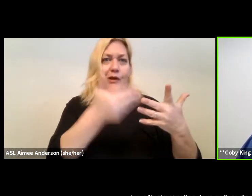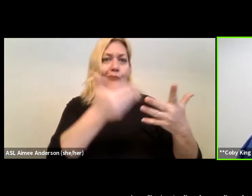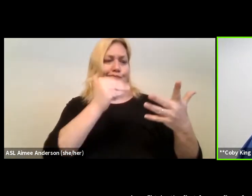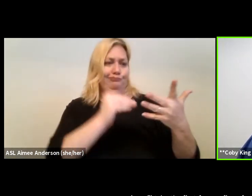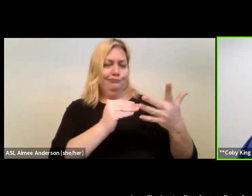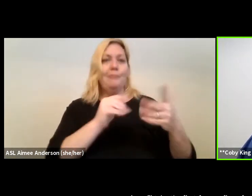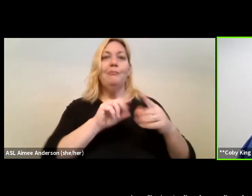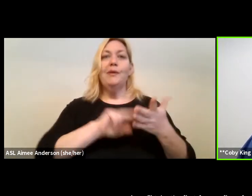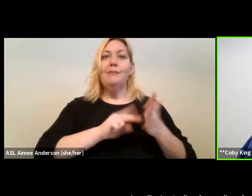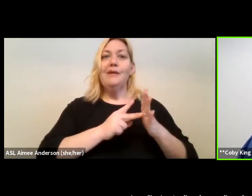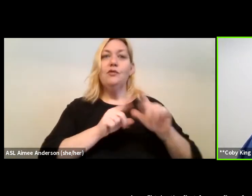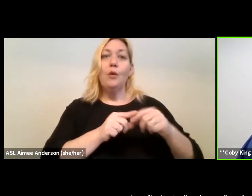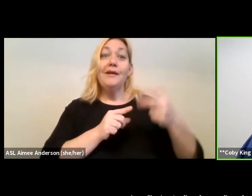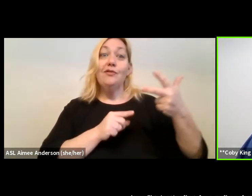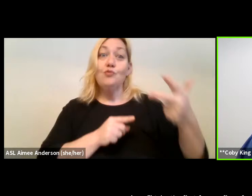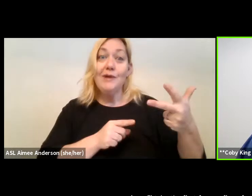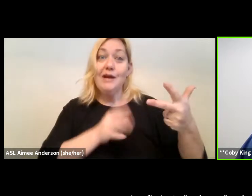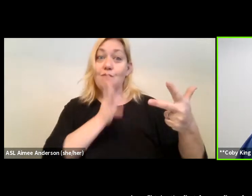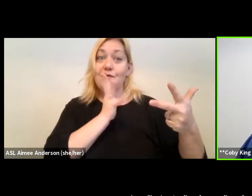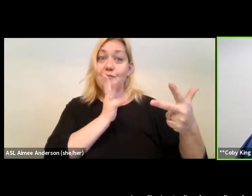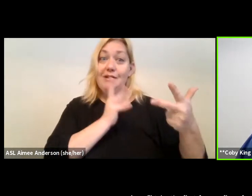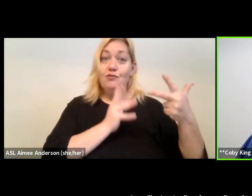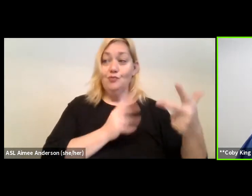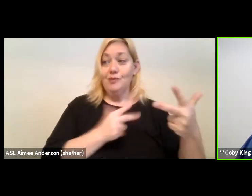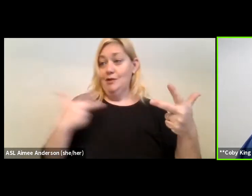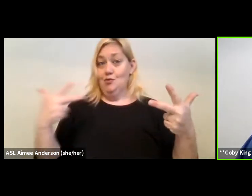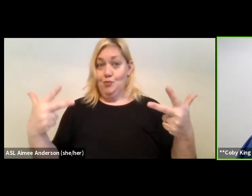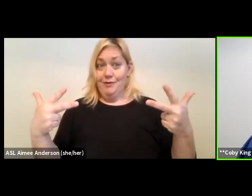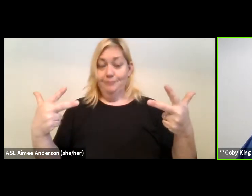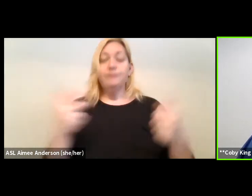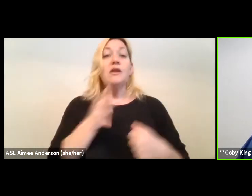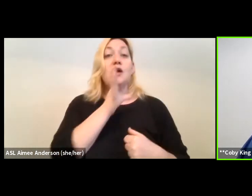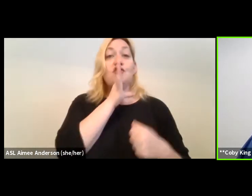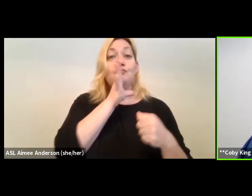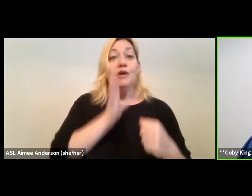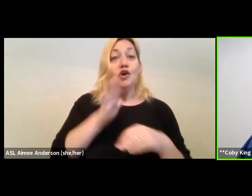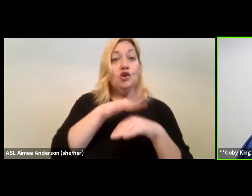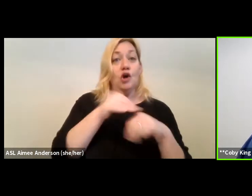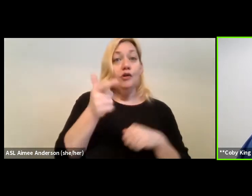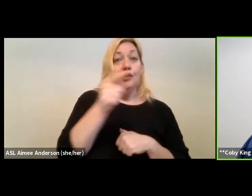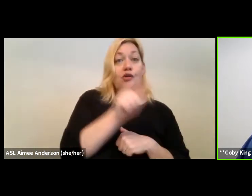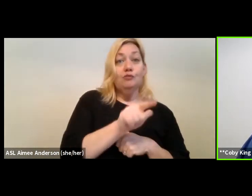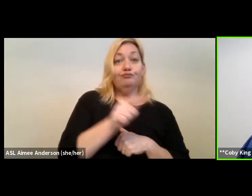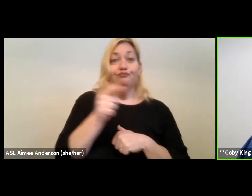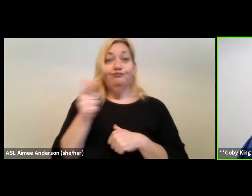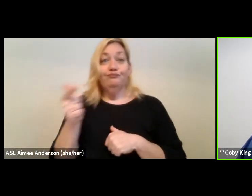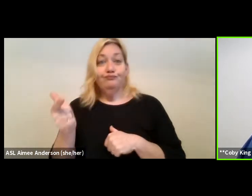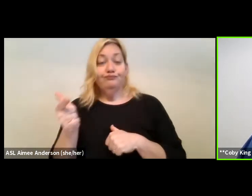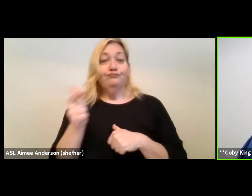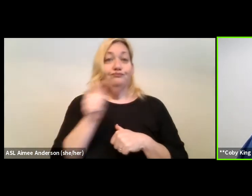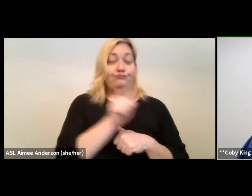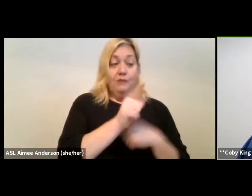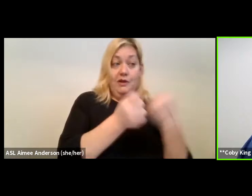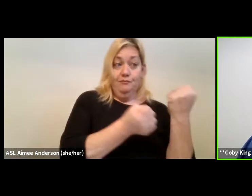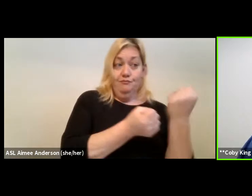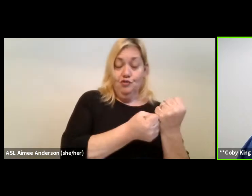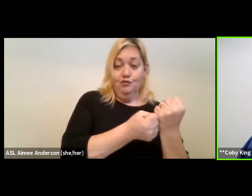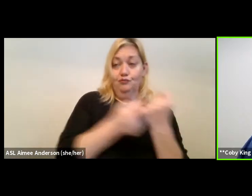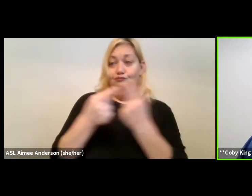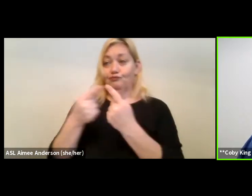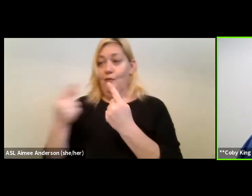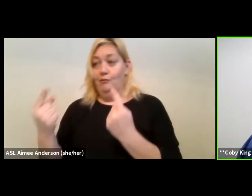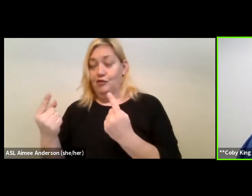will speak on each side of the motion. Speakers will then be called on in alternating order between speakers in favor and speakers